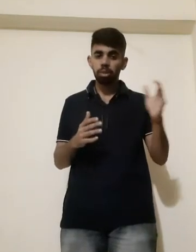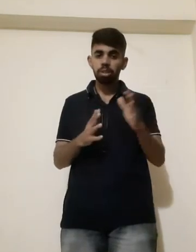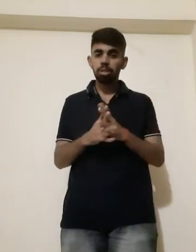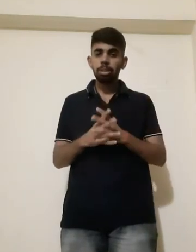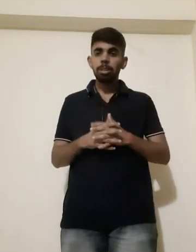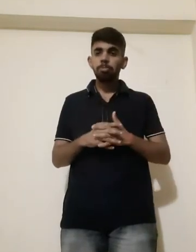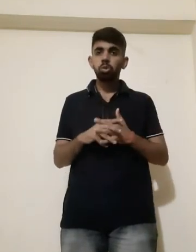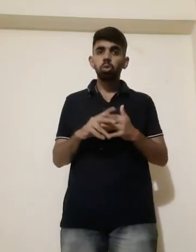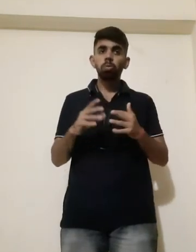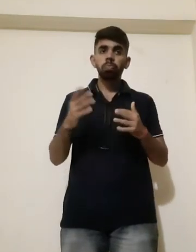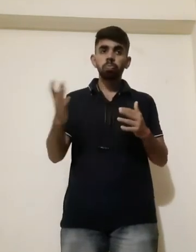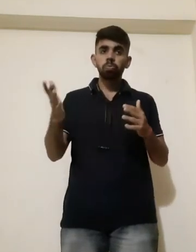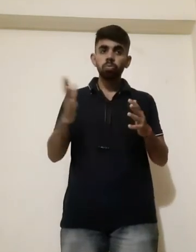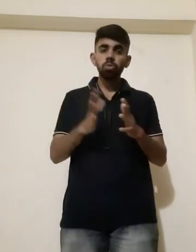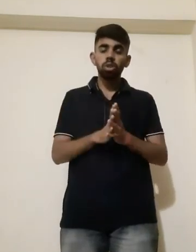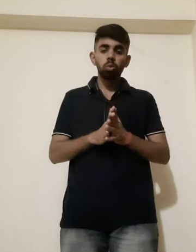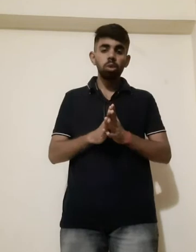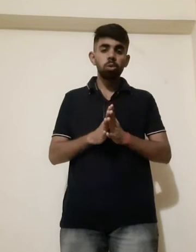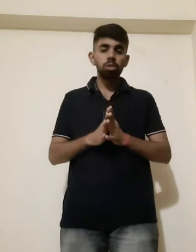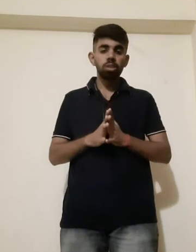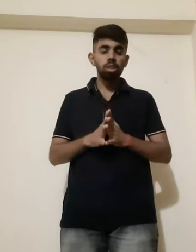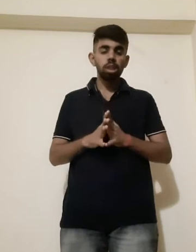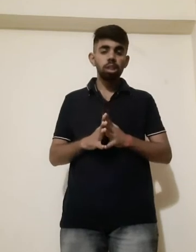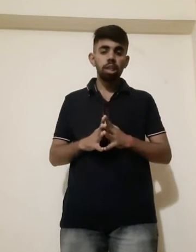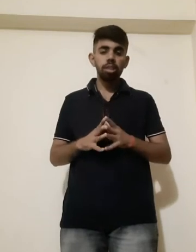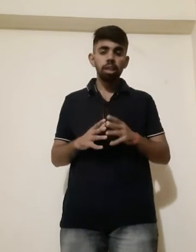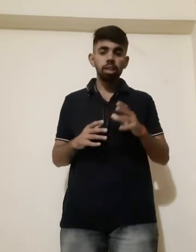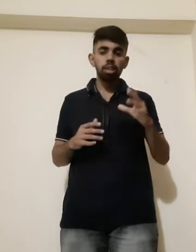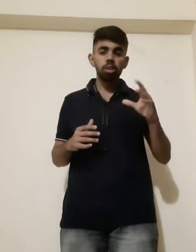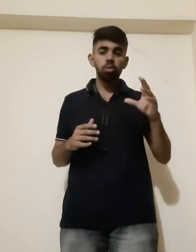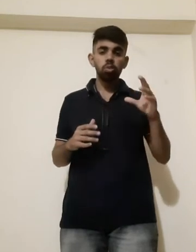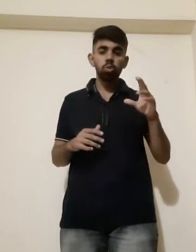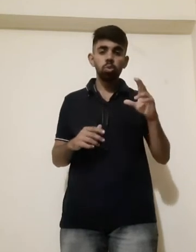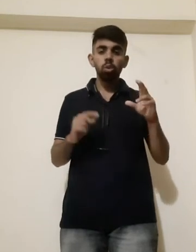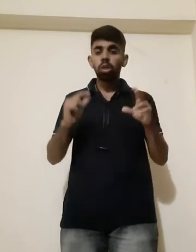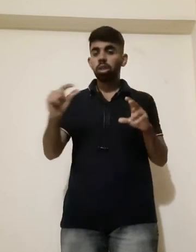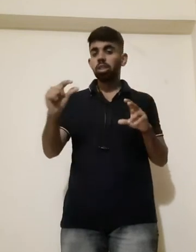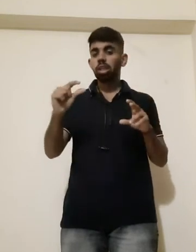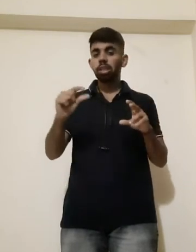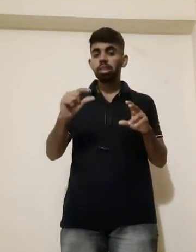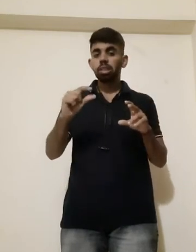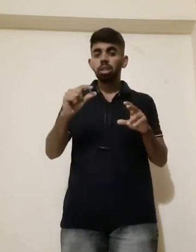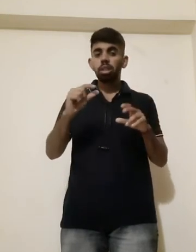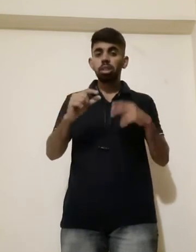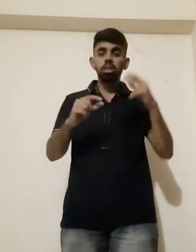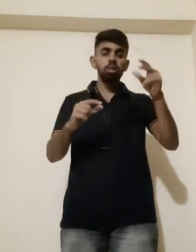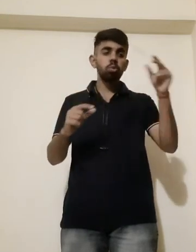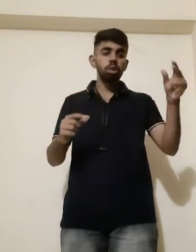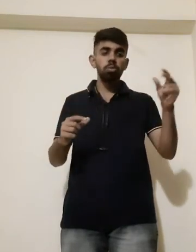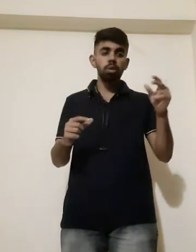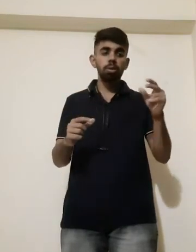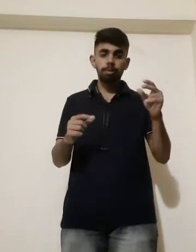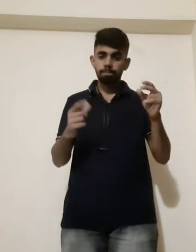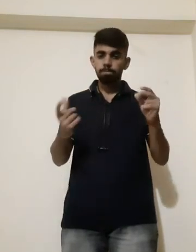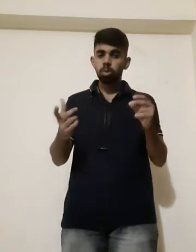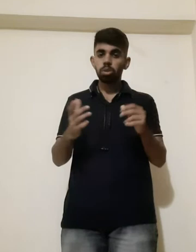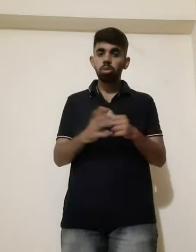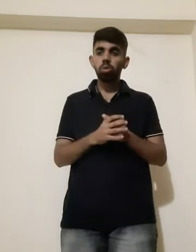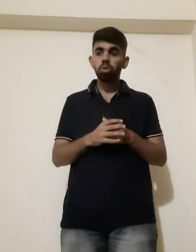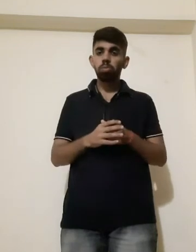multiples. So the work of constructor is like that. It is used to initialize the instance variable. So